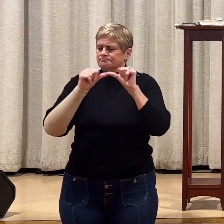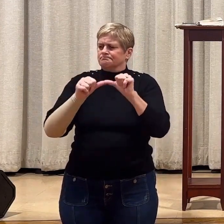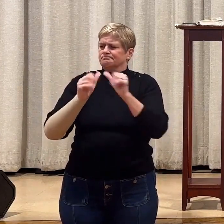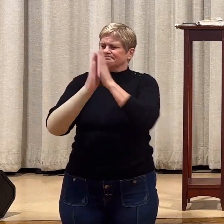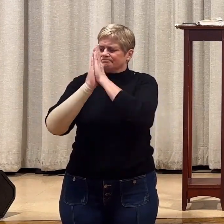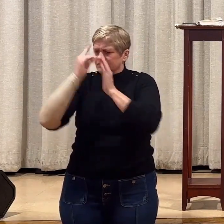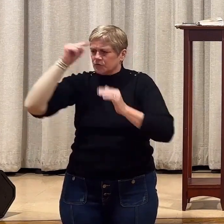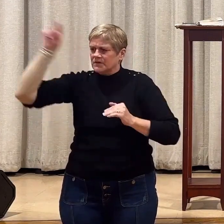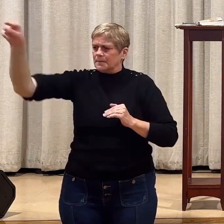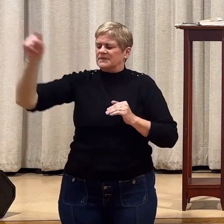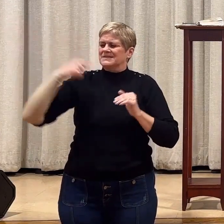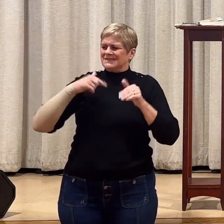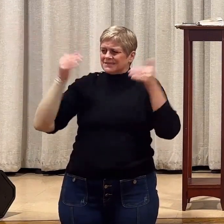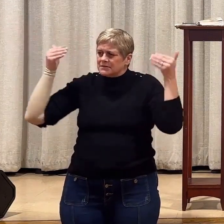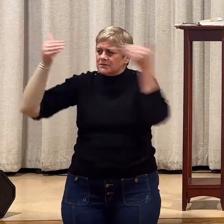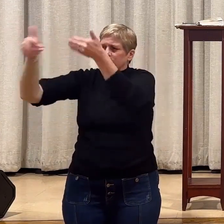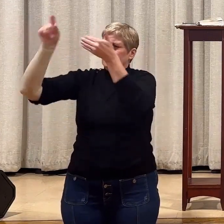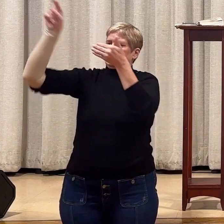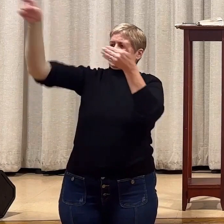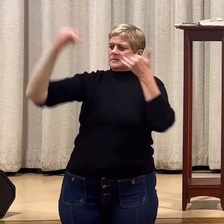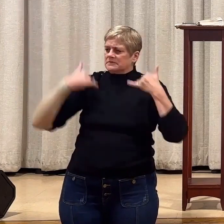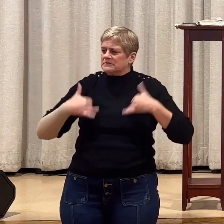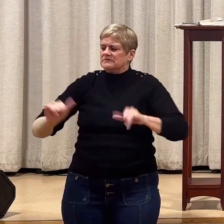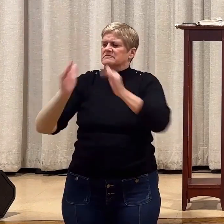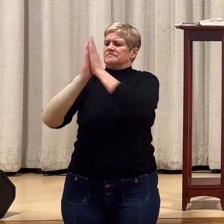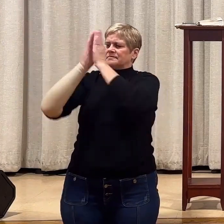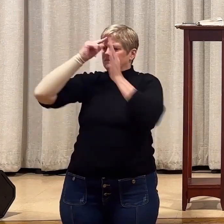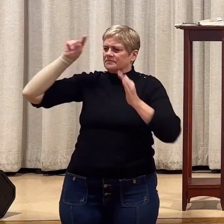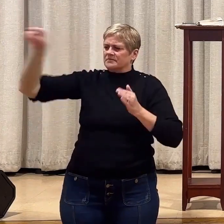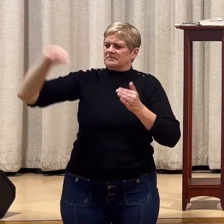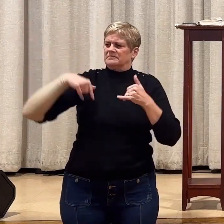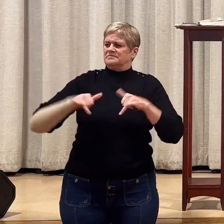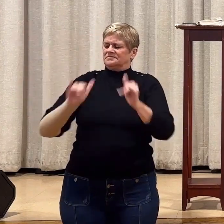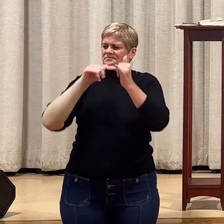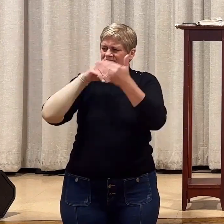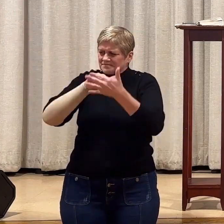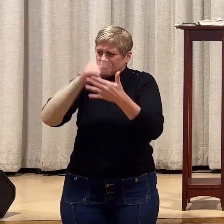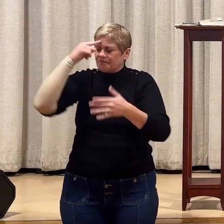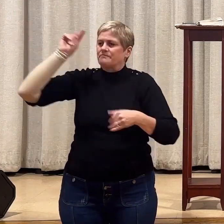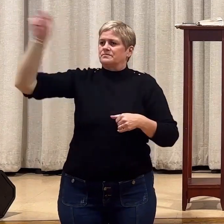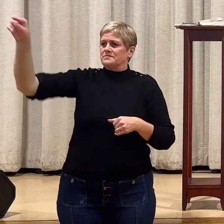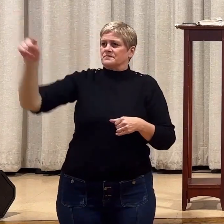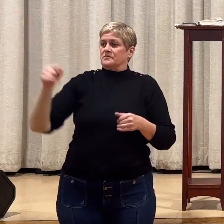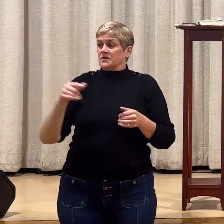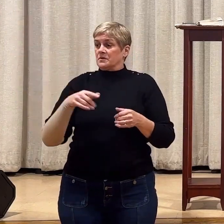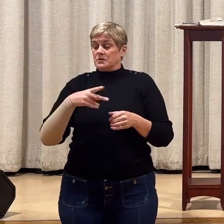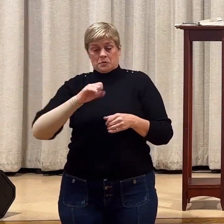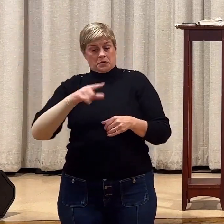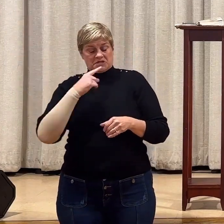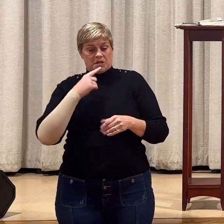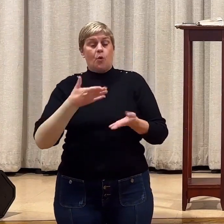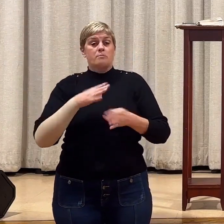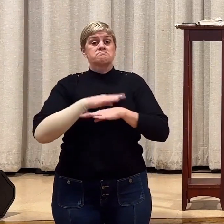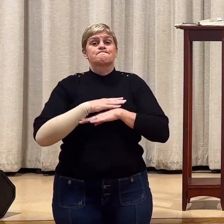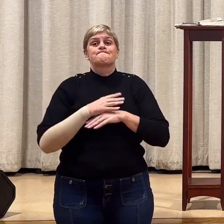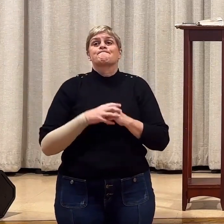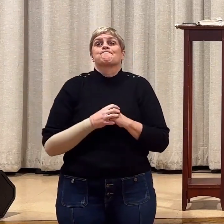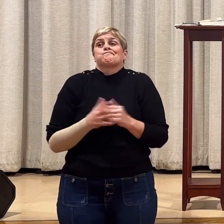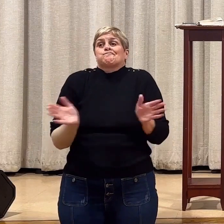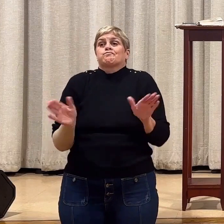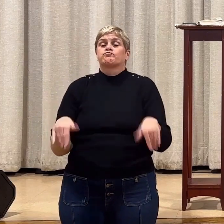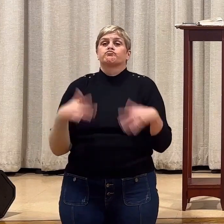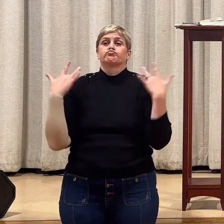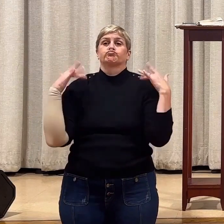the prize. I keep on going forward. So Paul said that he's not, you know, he's not content staying where he's at spiritually because he wants to grow